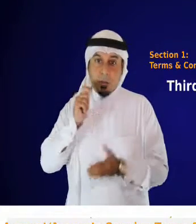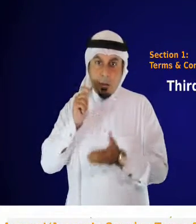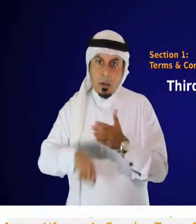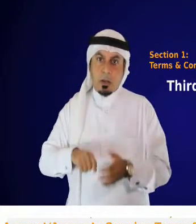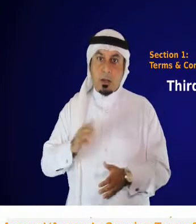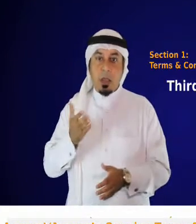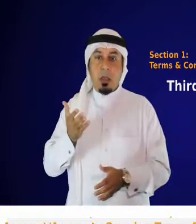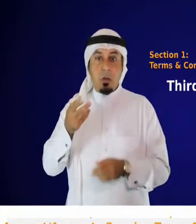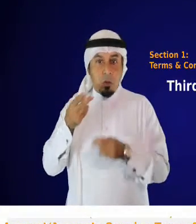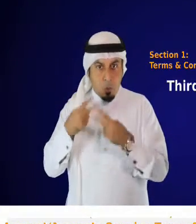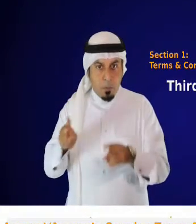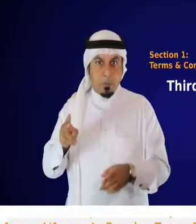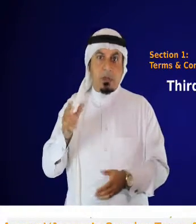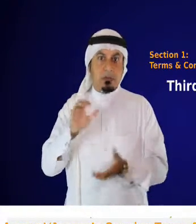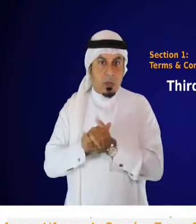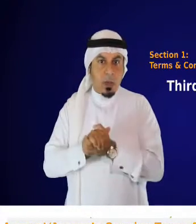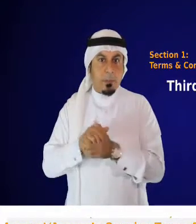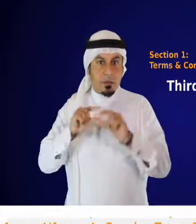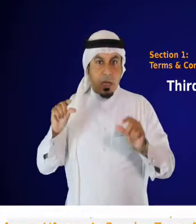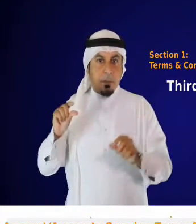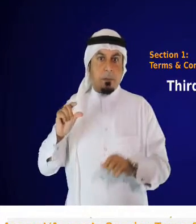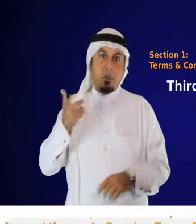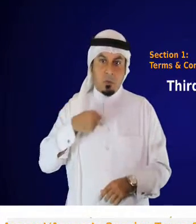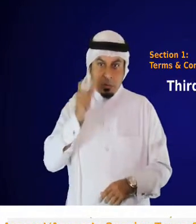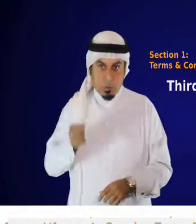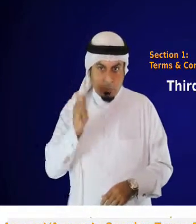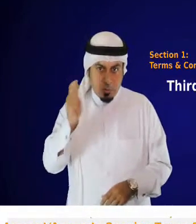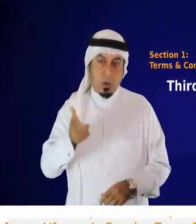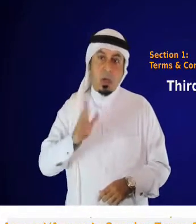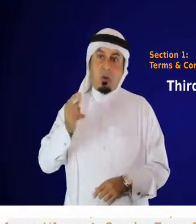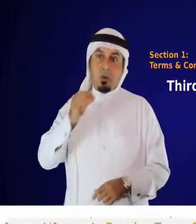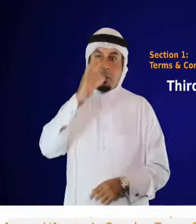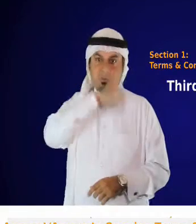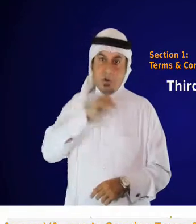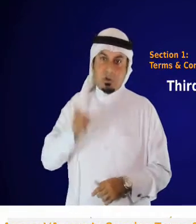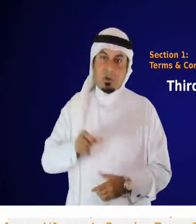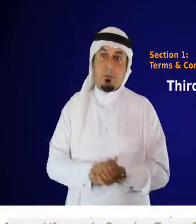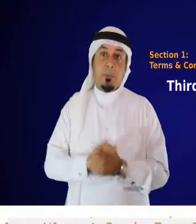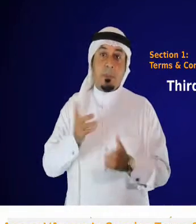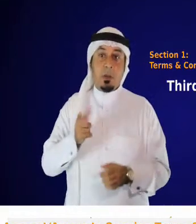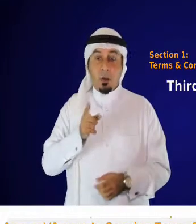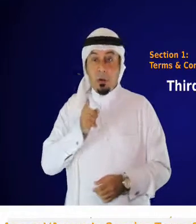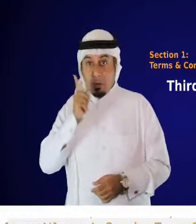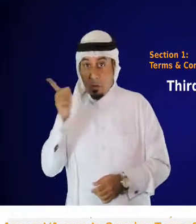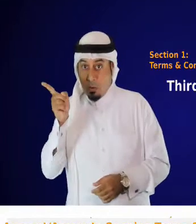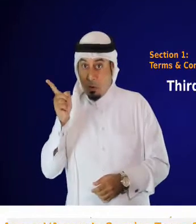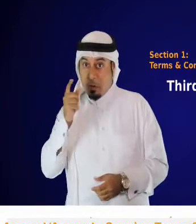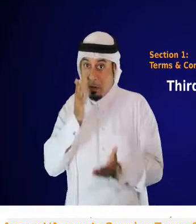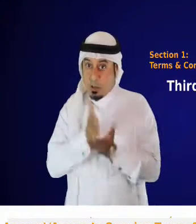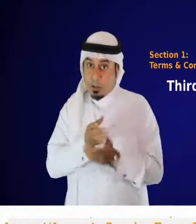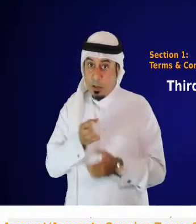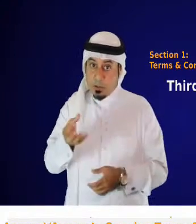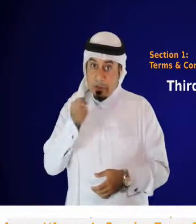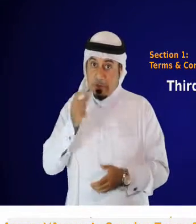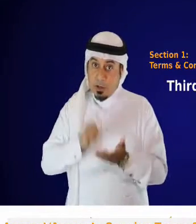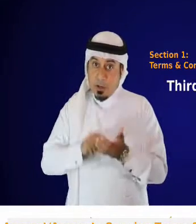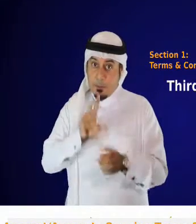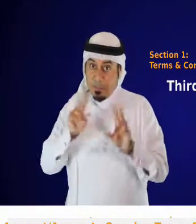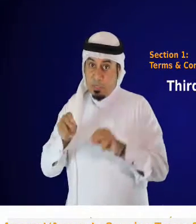holder or depositor or beneficiary or authorized person agrees that such repayment of whole or part of